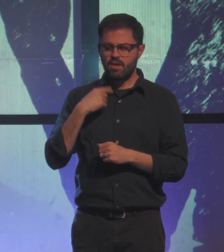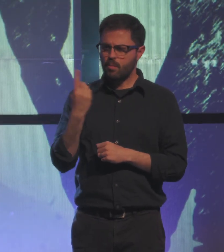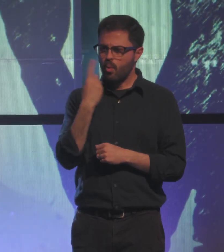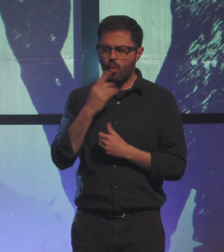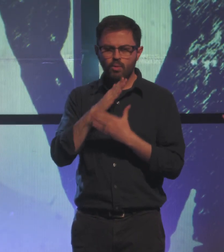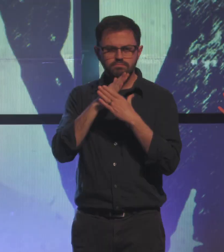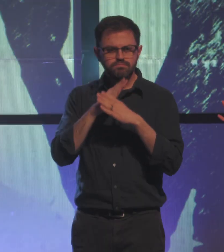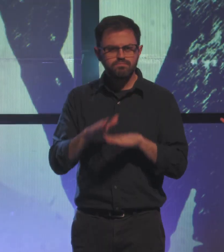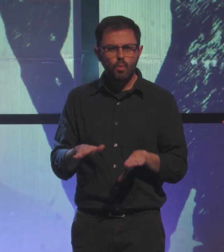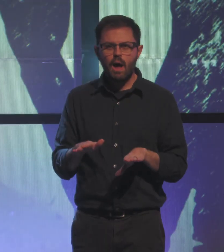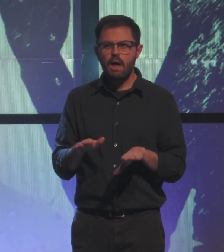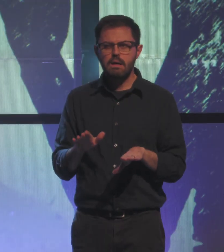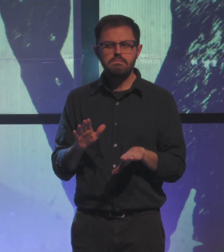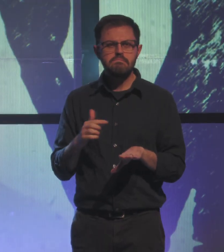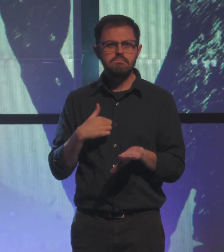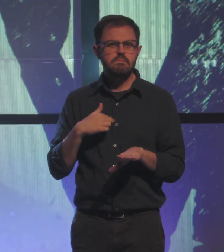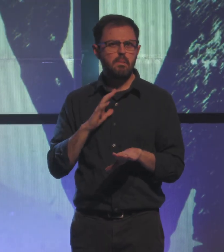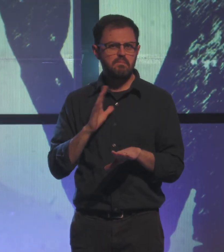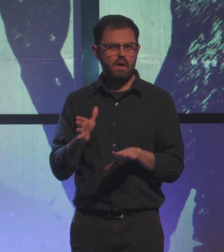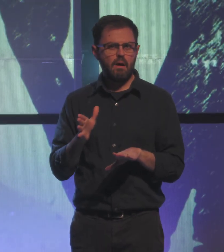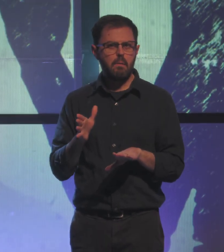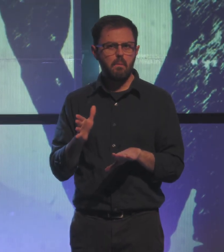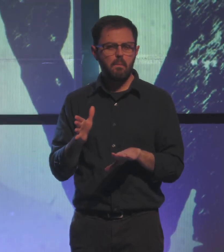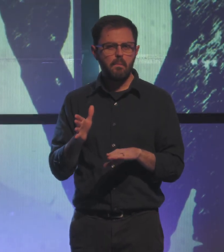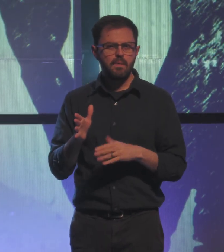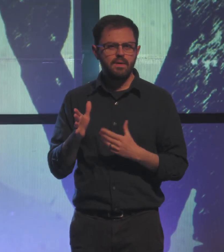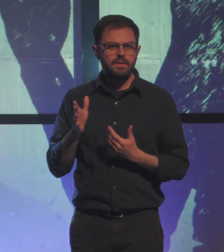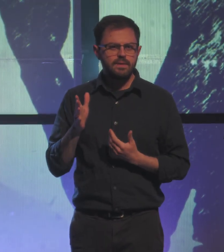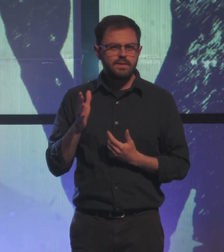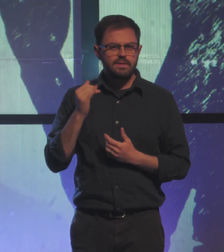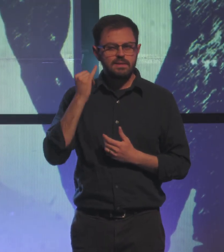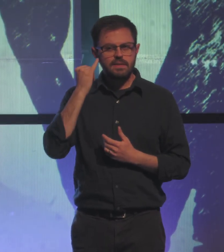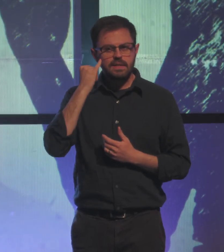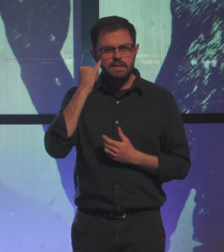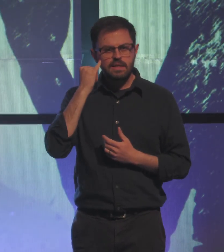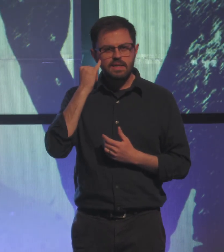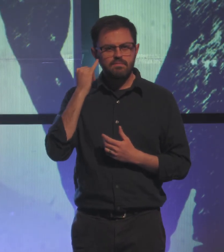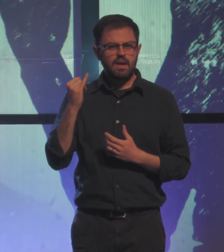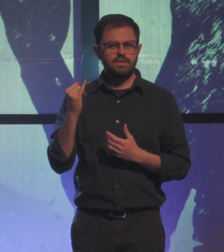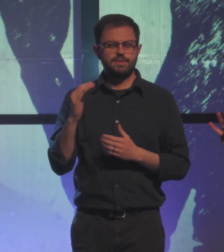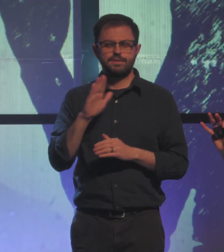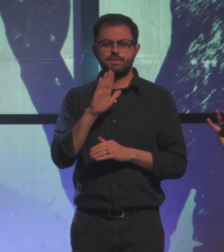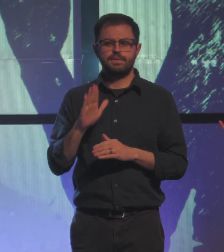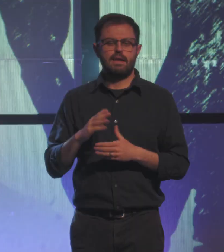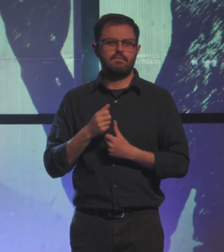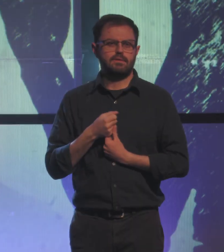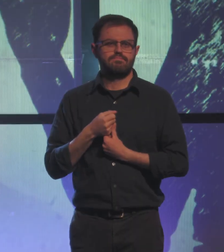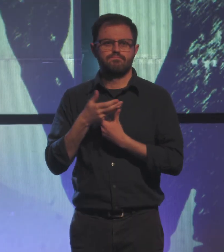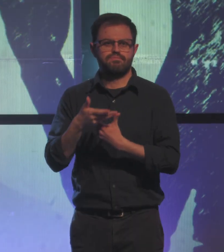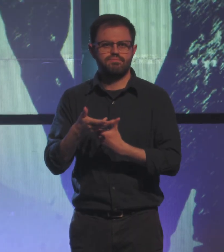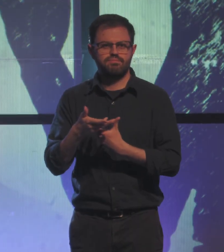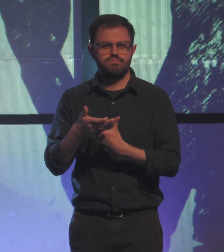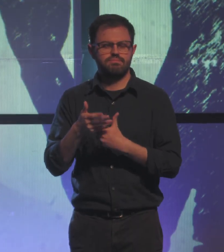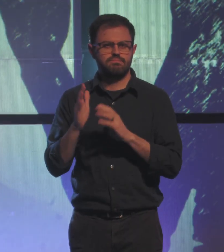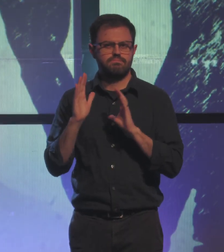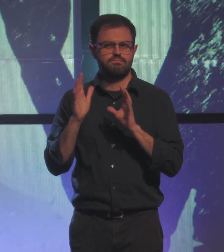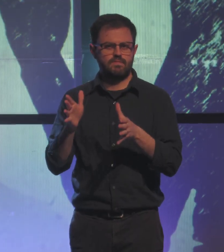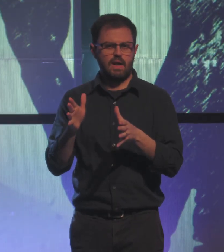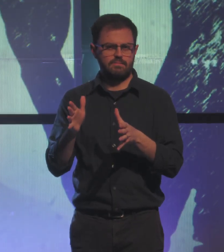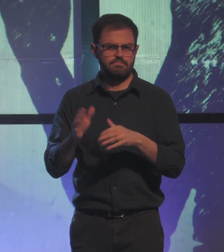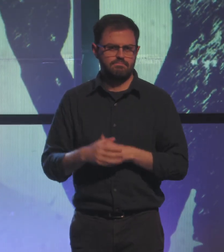be okay. If I just stay quiet, I'll be